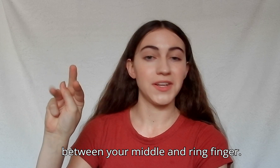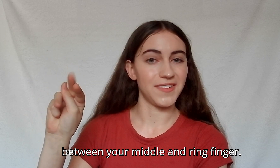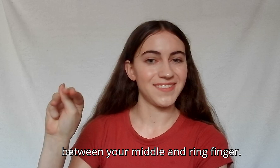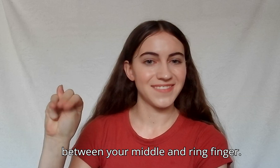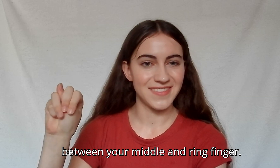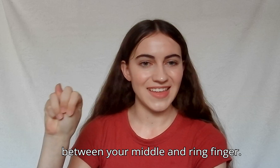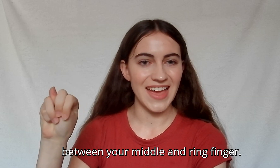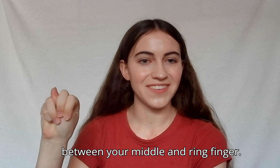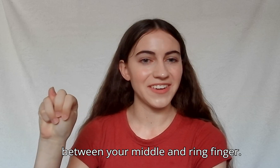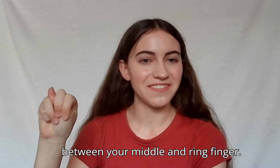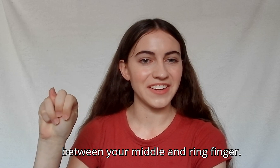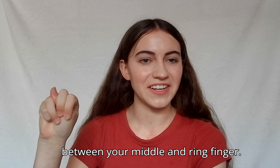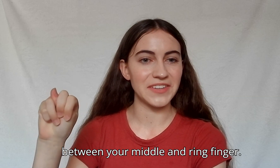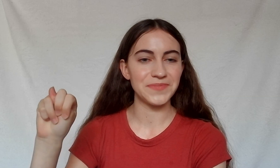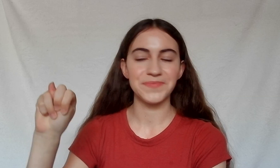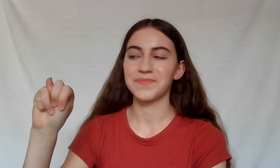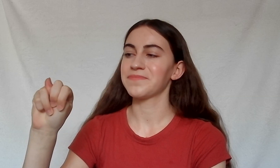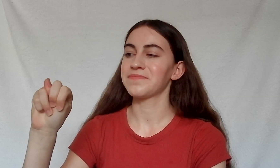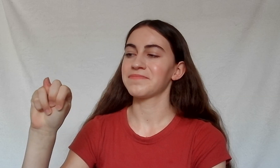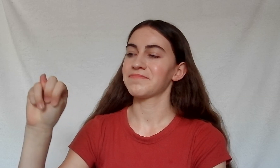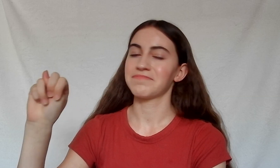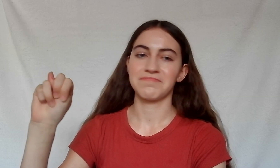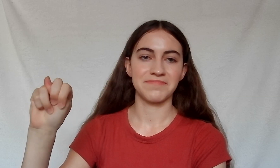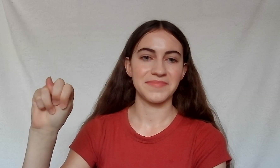middle and ring finger.